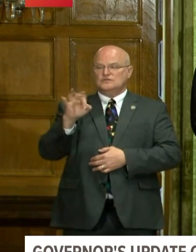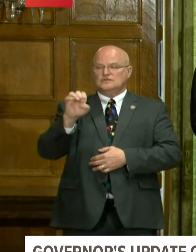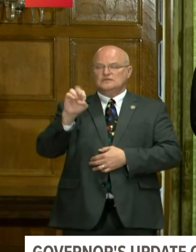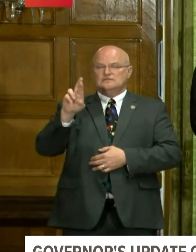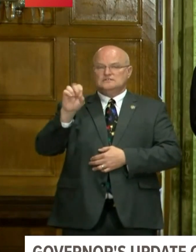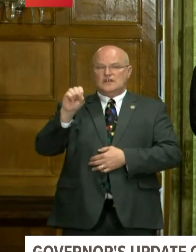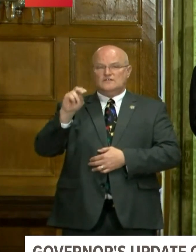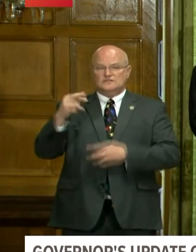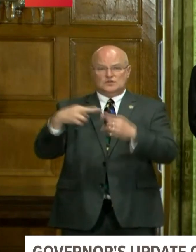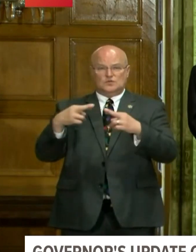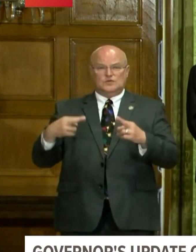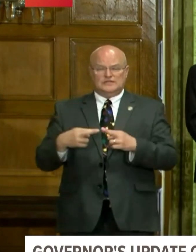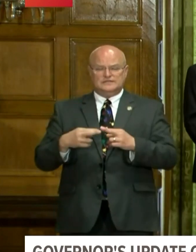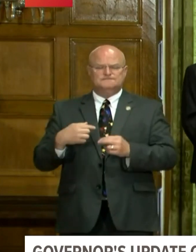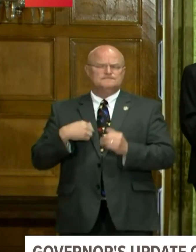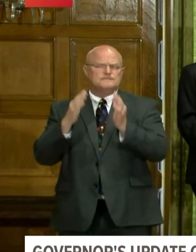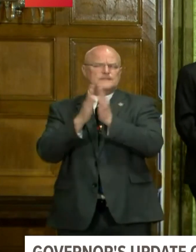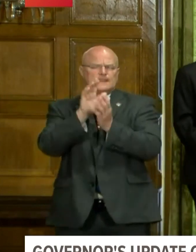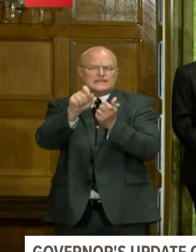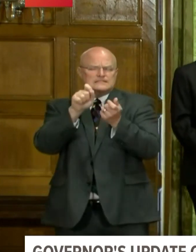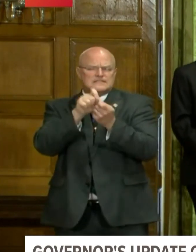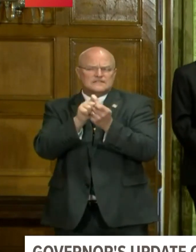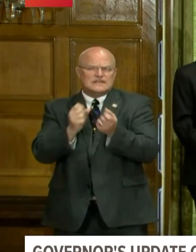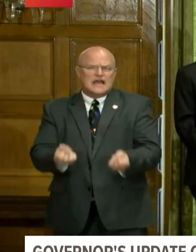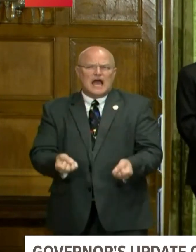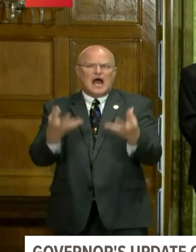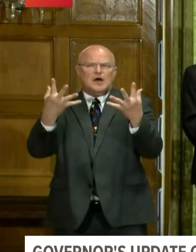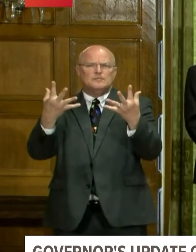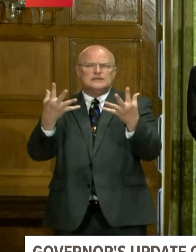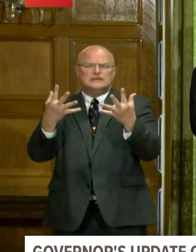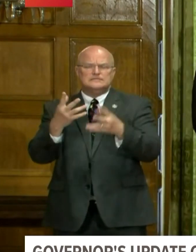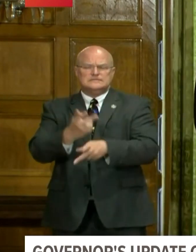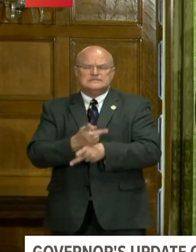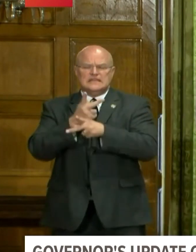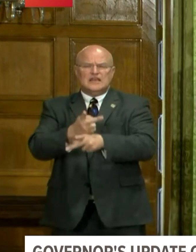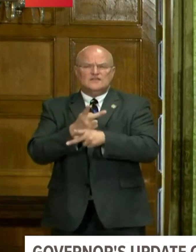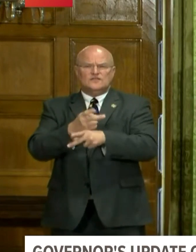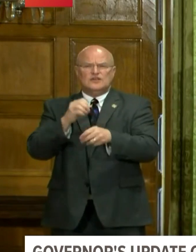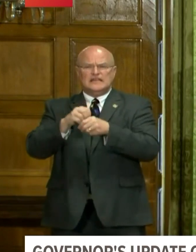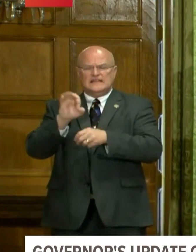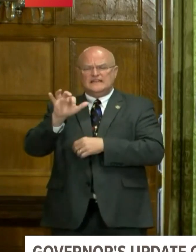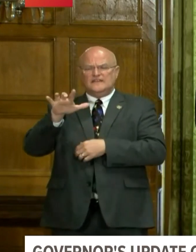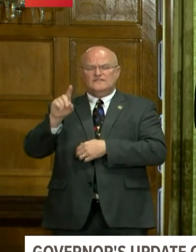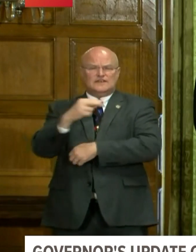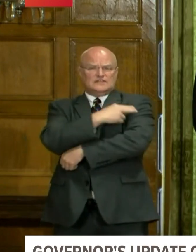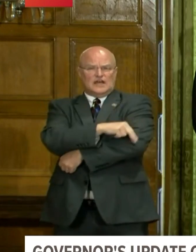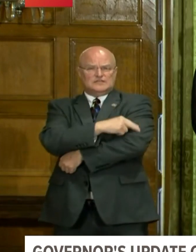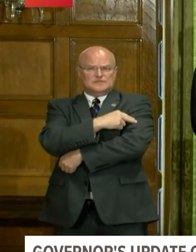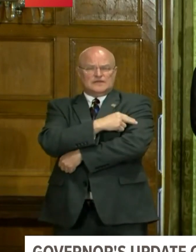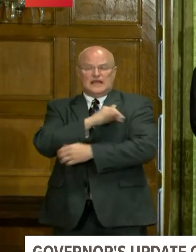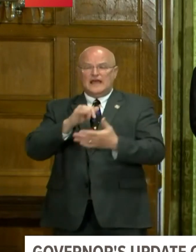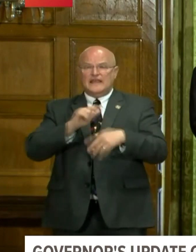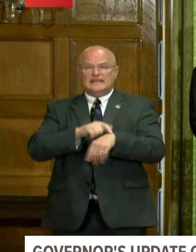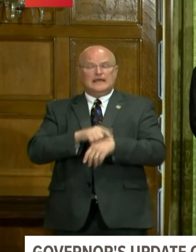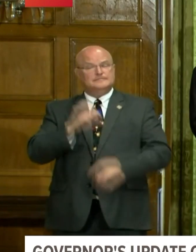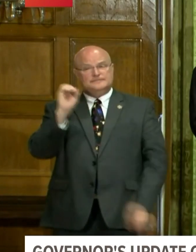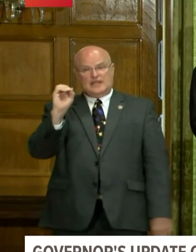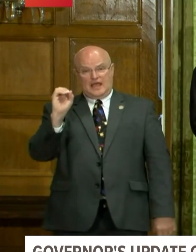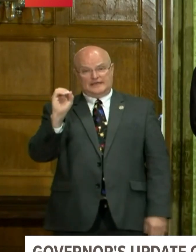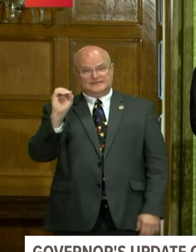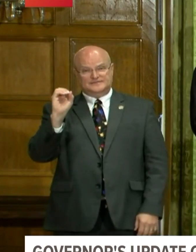I asked specifically yesterday about how many were being cared for in their field hospital, and at that time they had